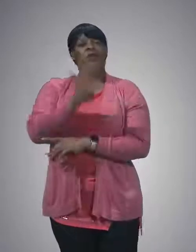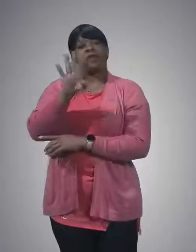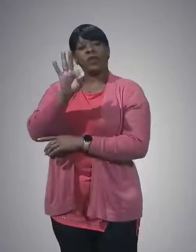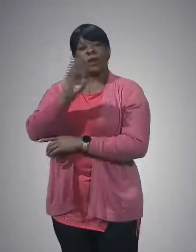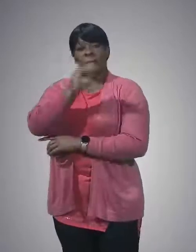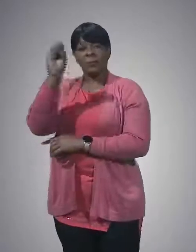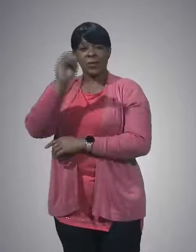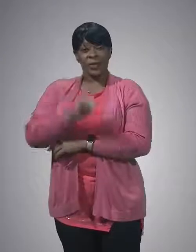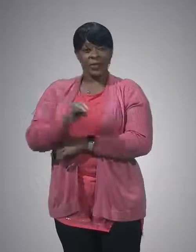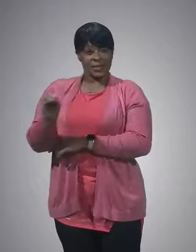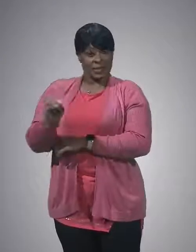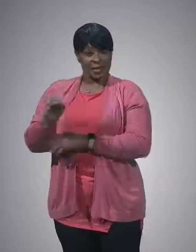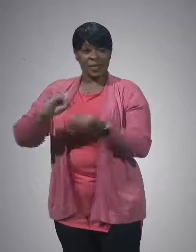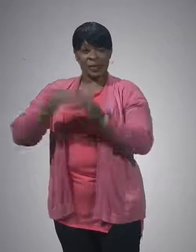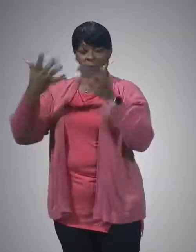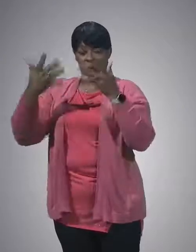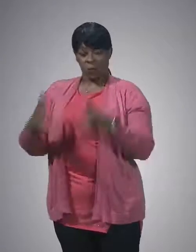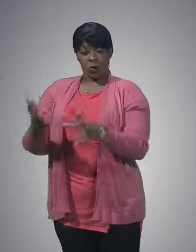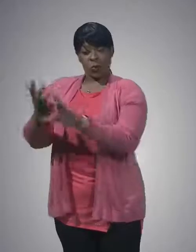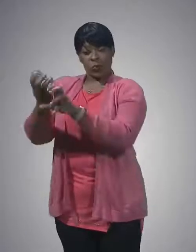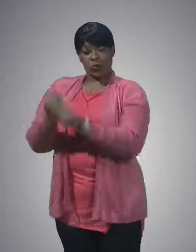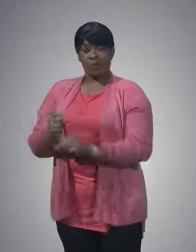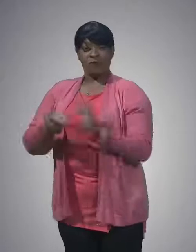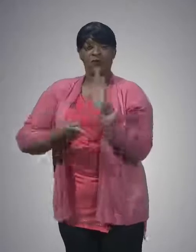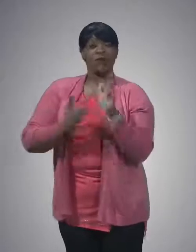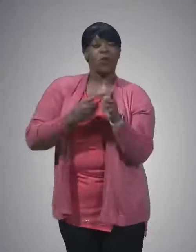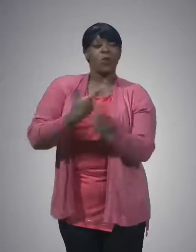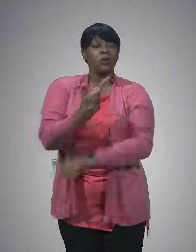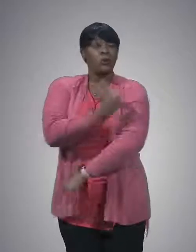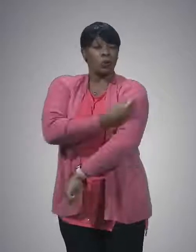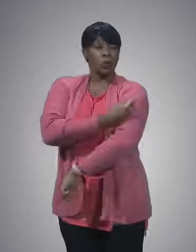49.7% of the total population has received at least one dose.